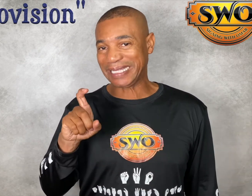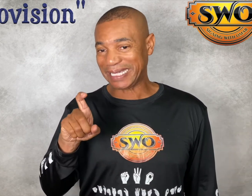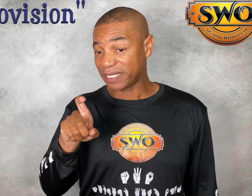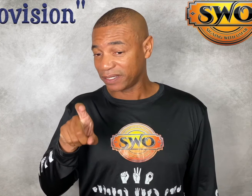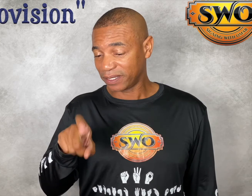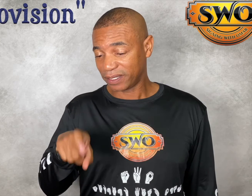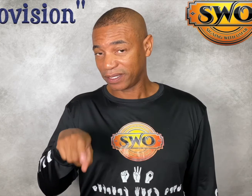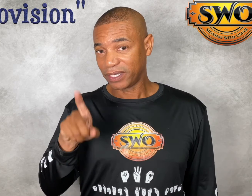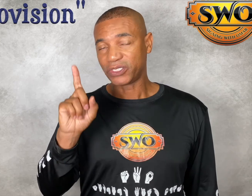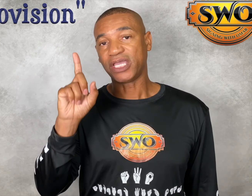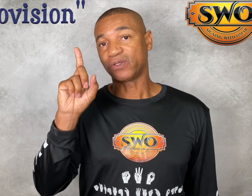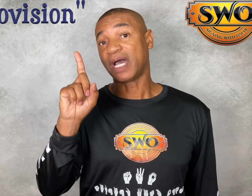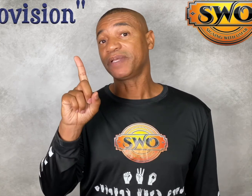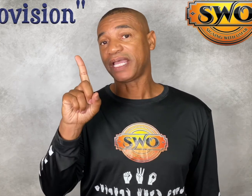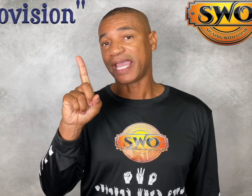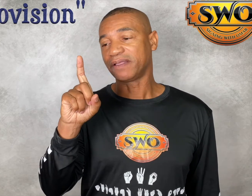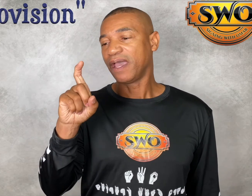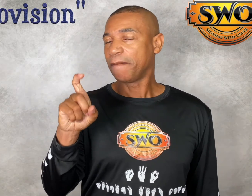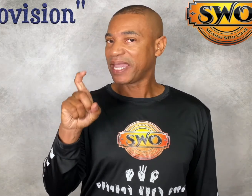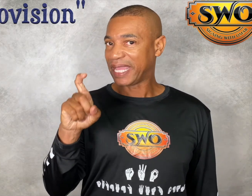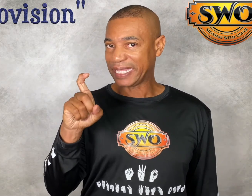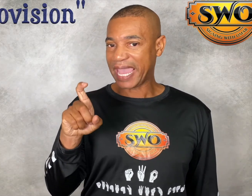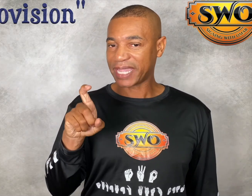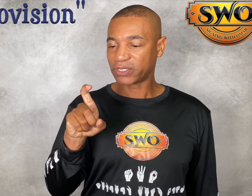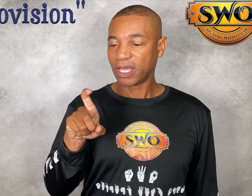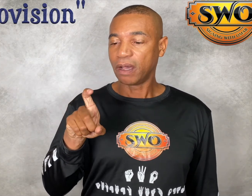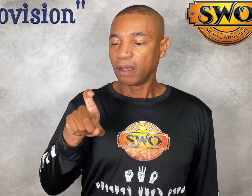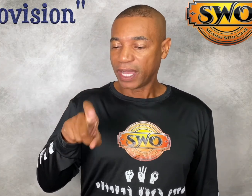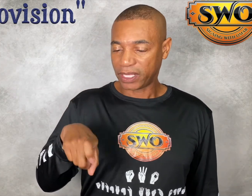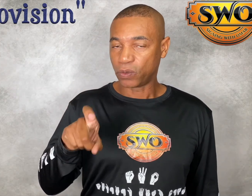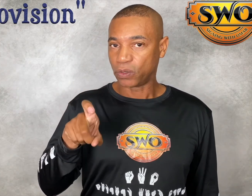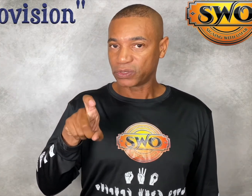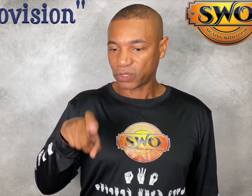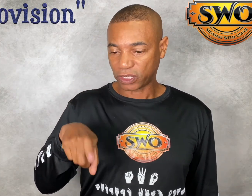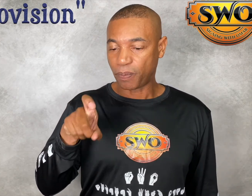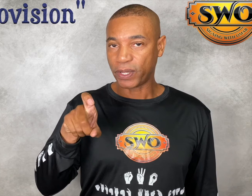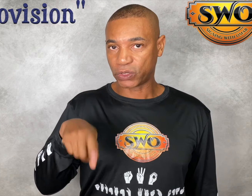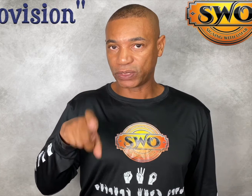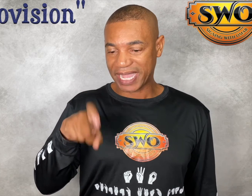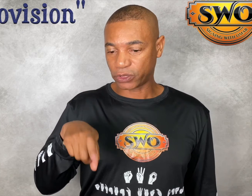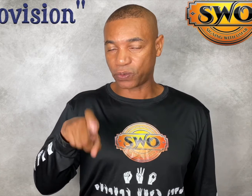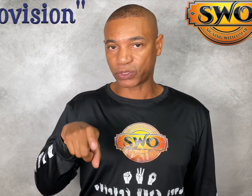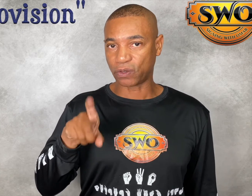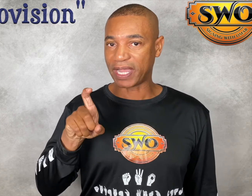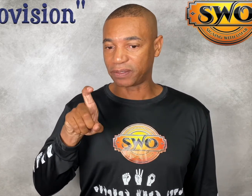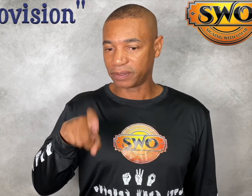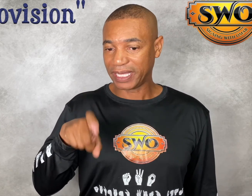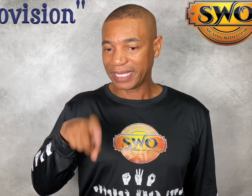need. Take your dominant hand, make like an X, and it will start to point down towards the ground.